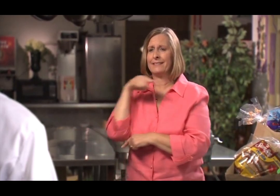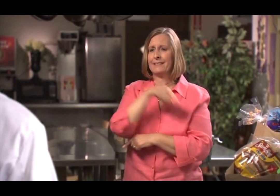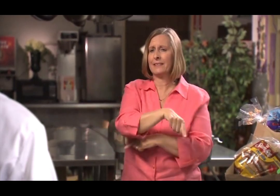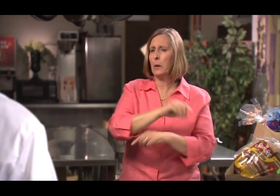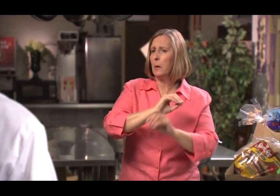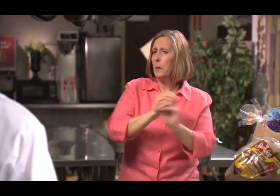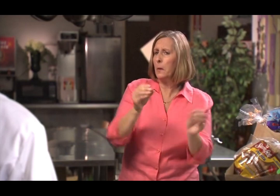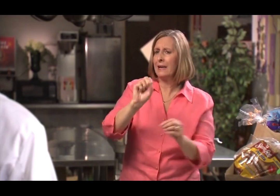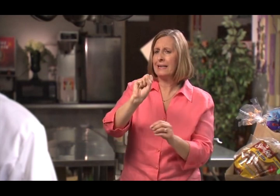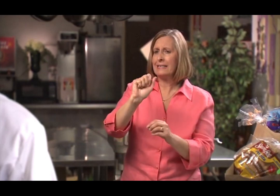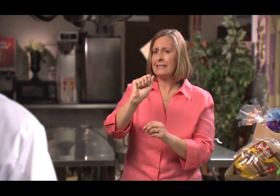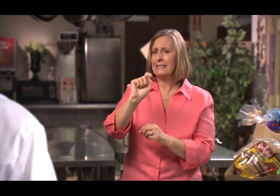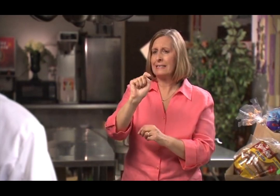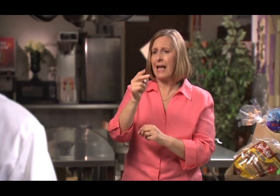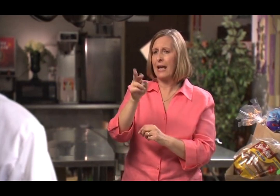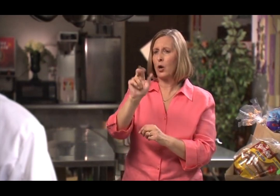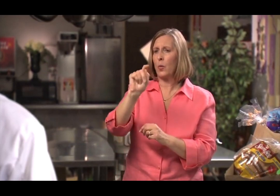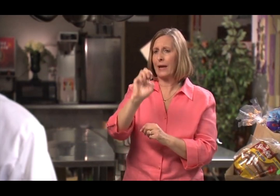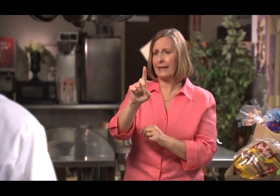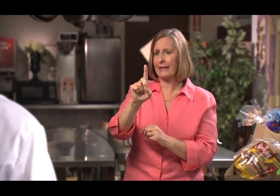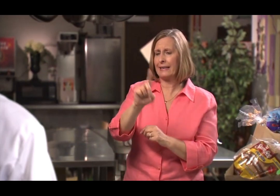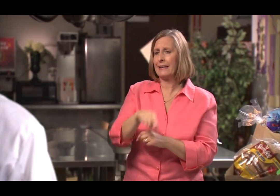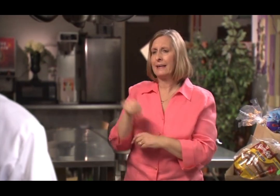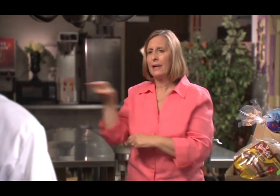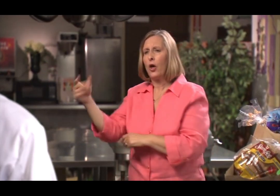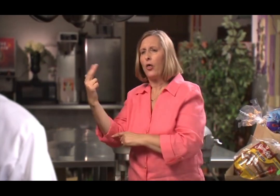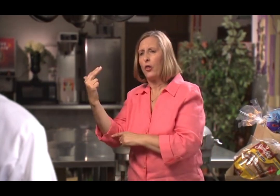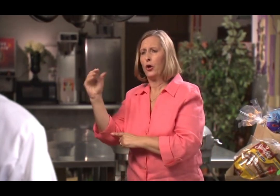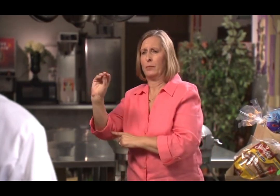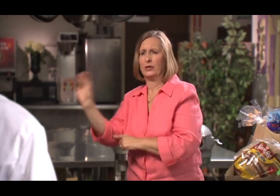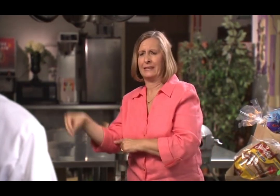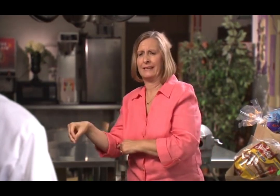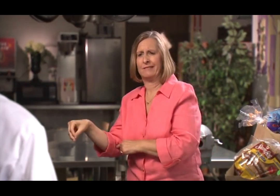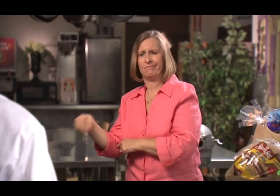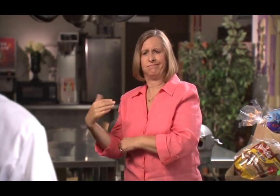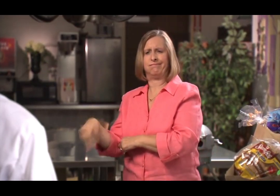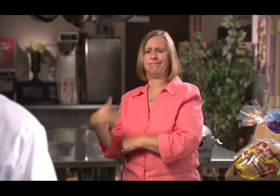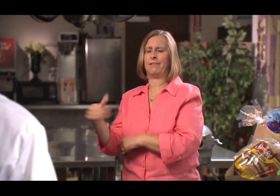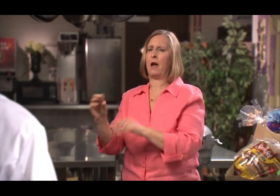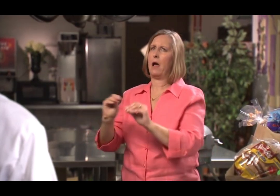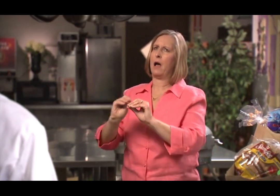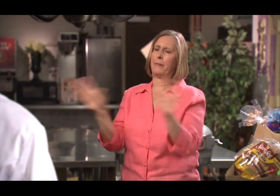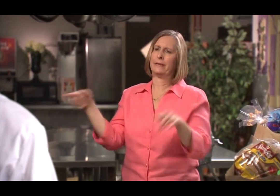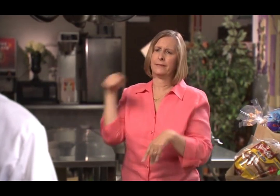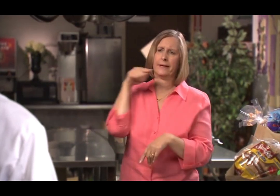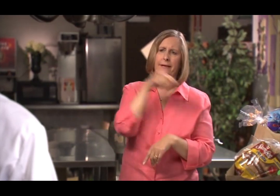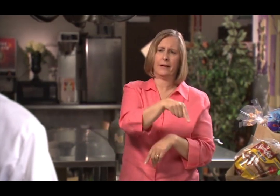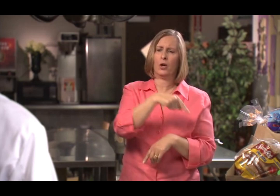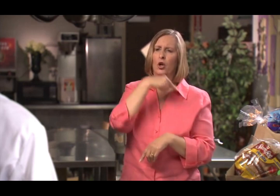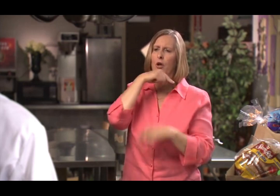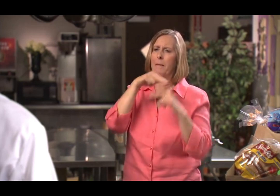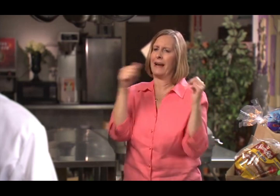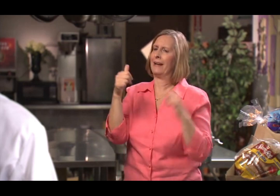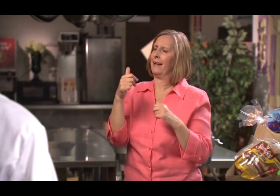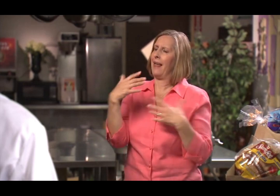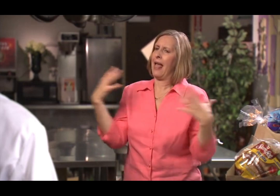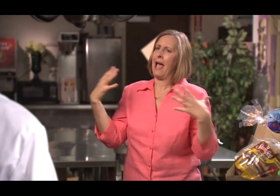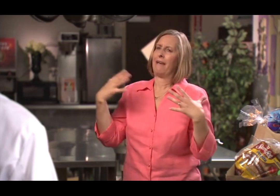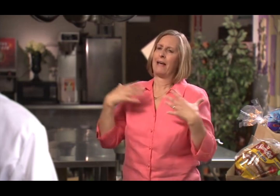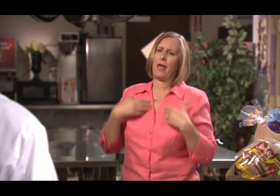in the regular bacon. There is no saturated fat in the turkey bacon and 13% in the regular bacon. The turkey bacon is